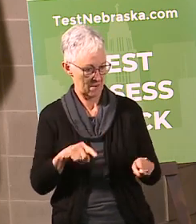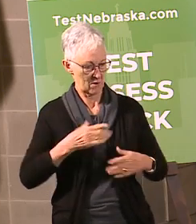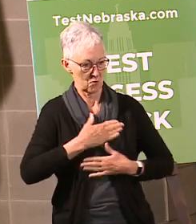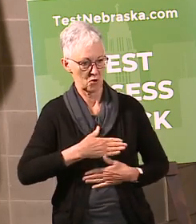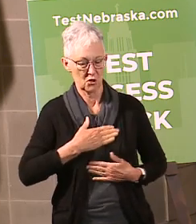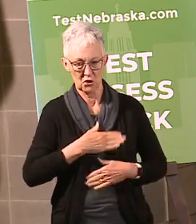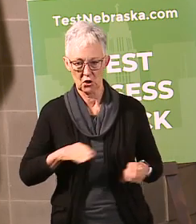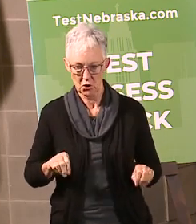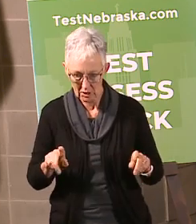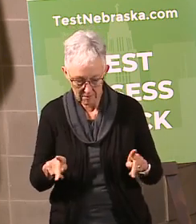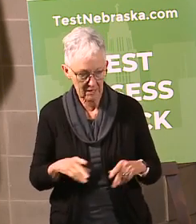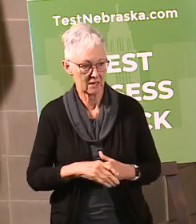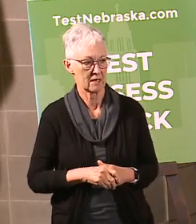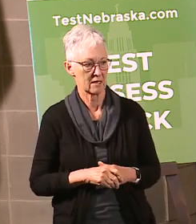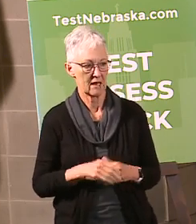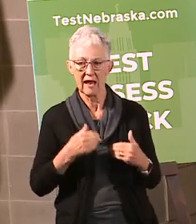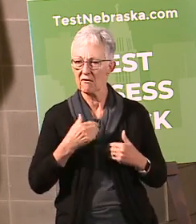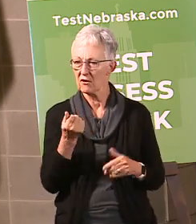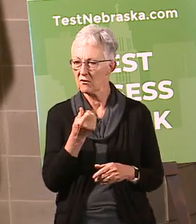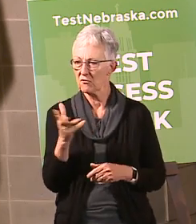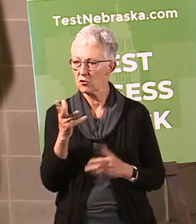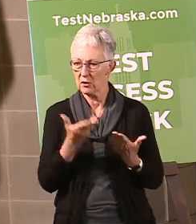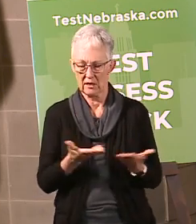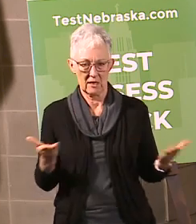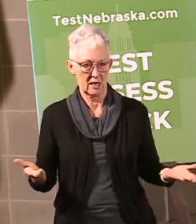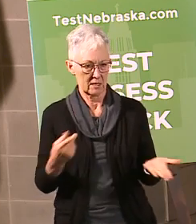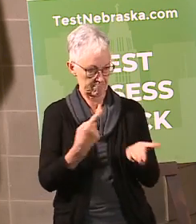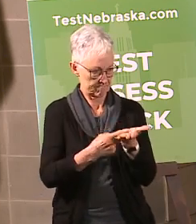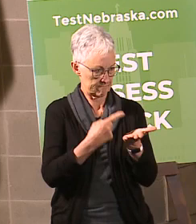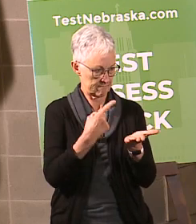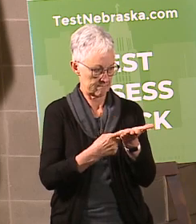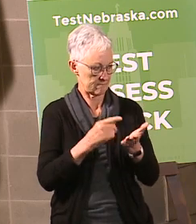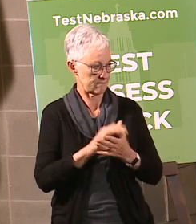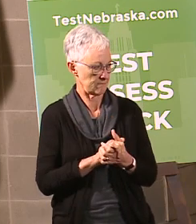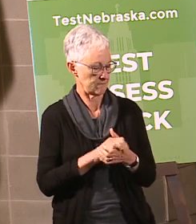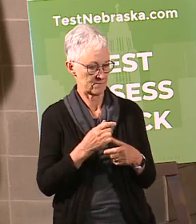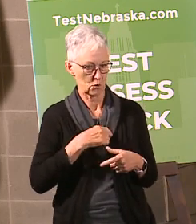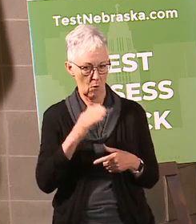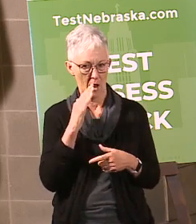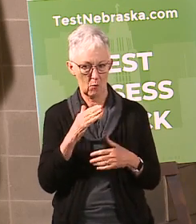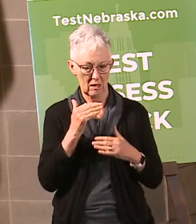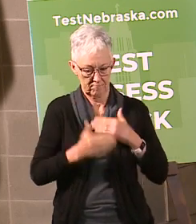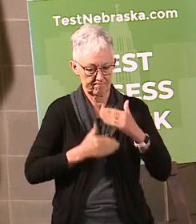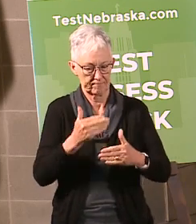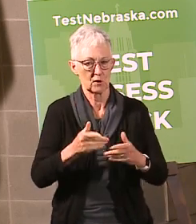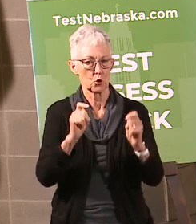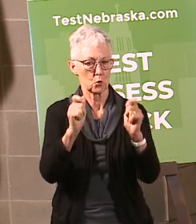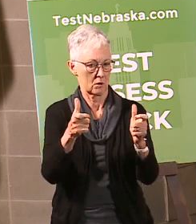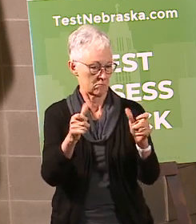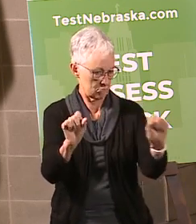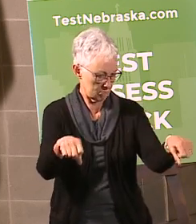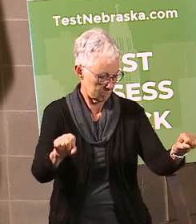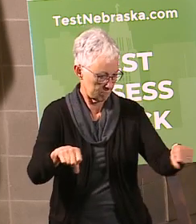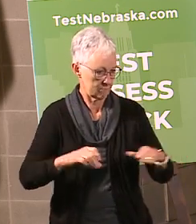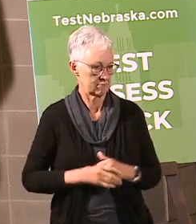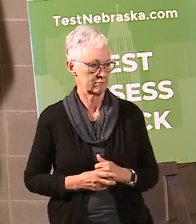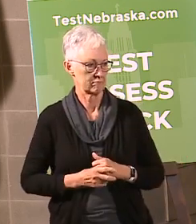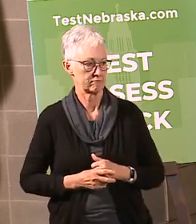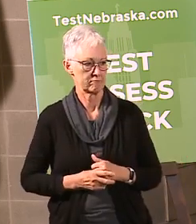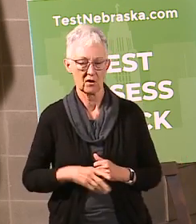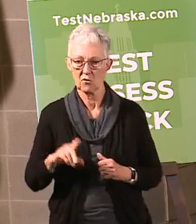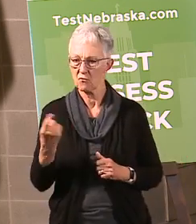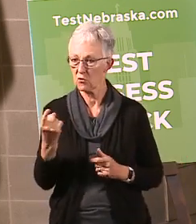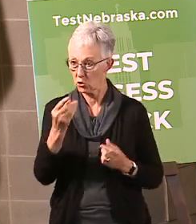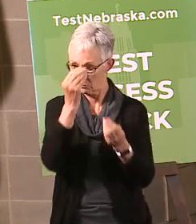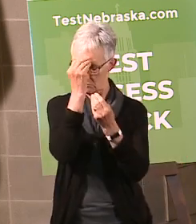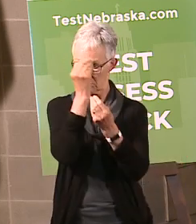the opportunity, and I have a few things I have to talk about, so I'm going to speed through as quickly as I can. I wanted to start off by giving a bit of a report